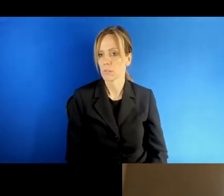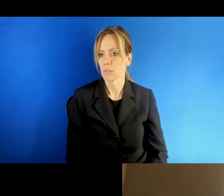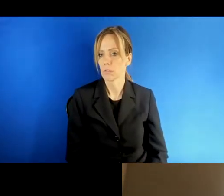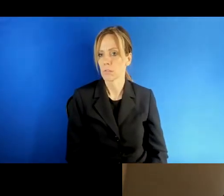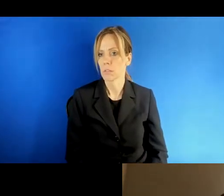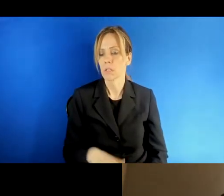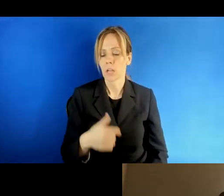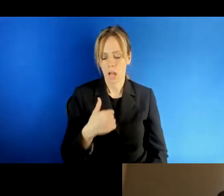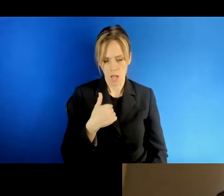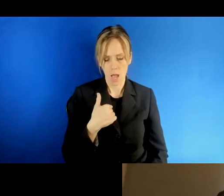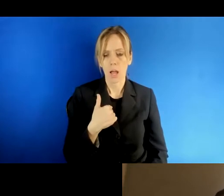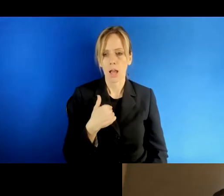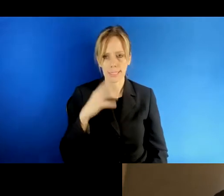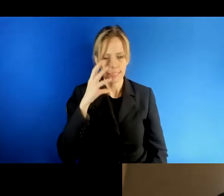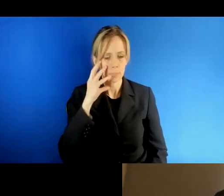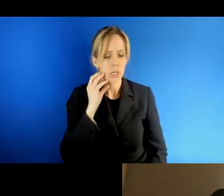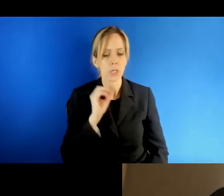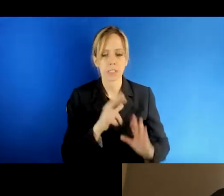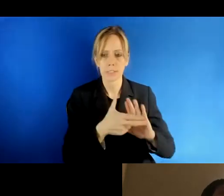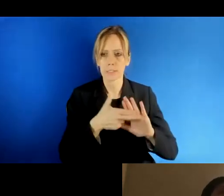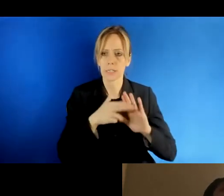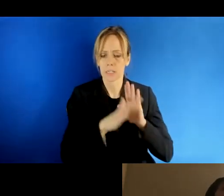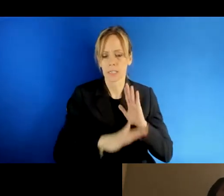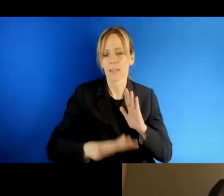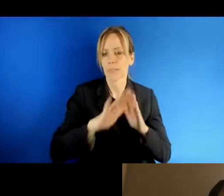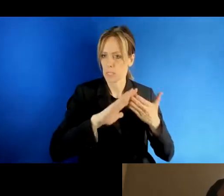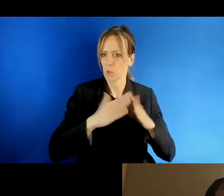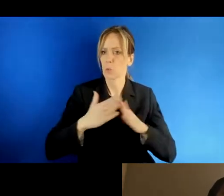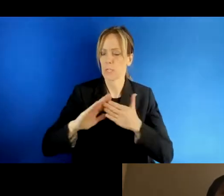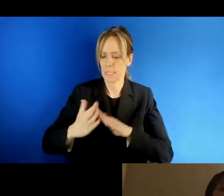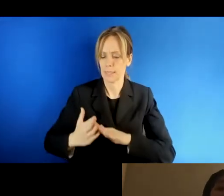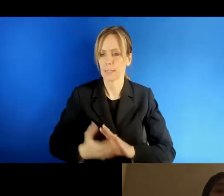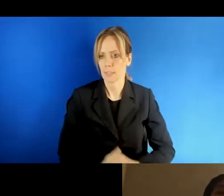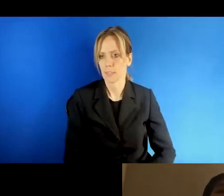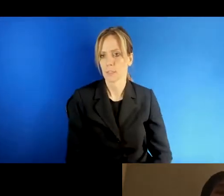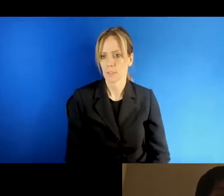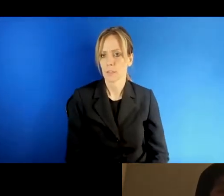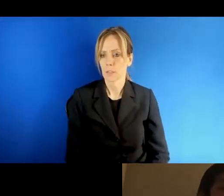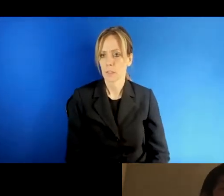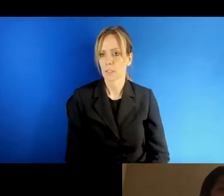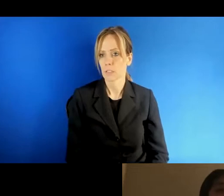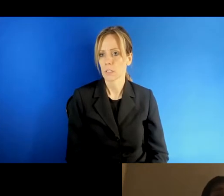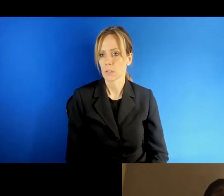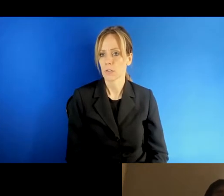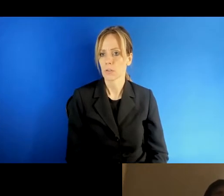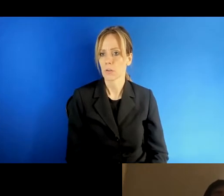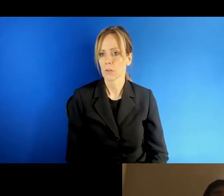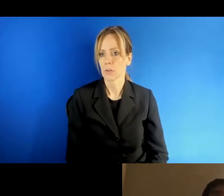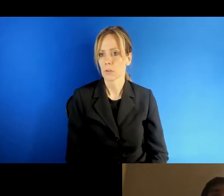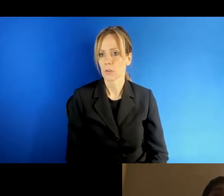of stigmas in my communities, and like those